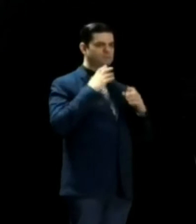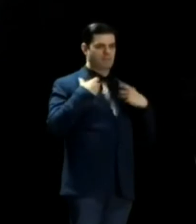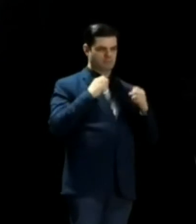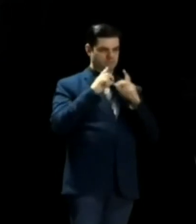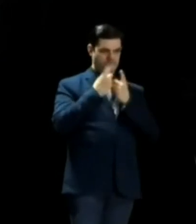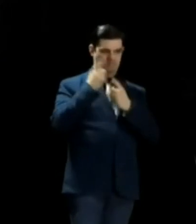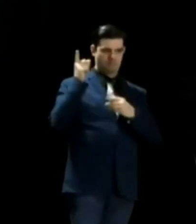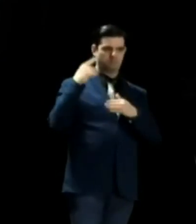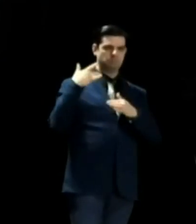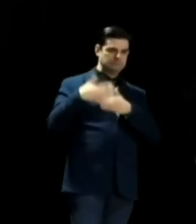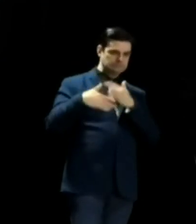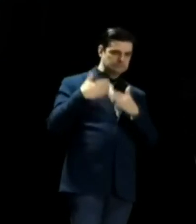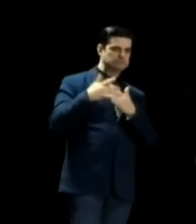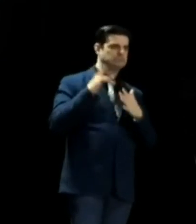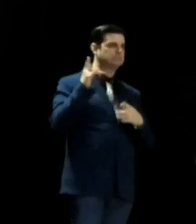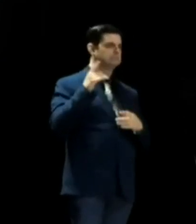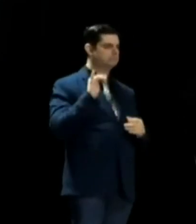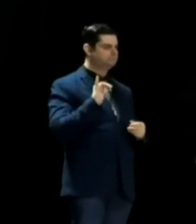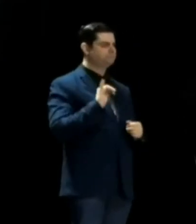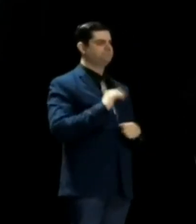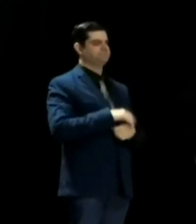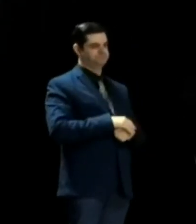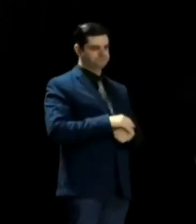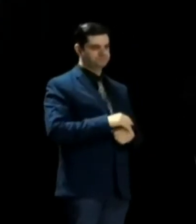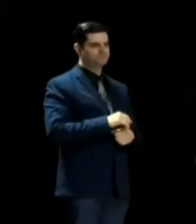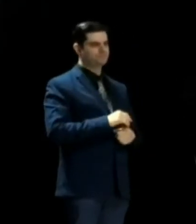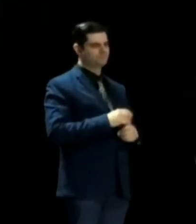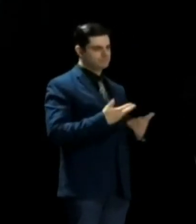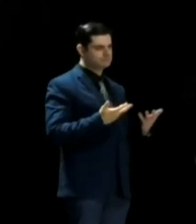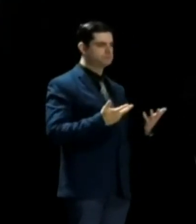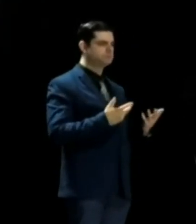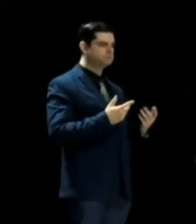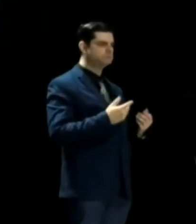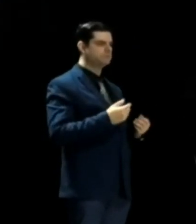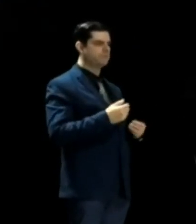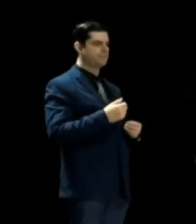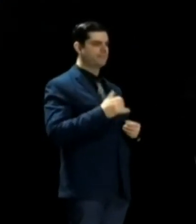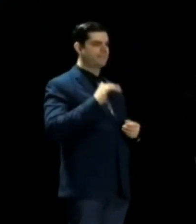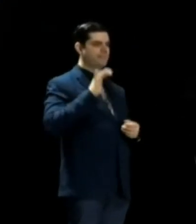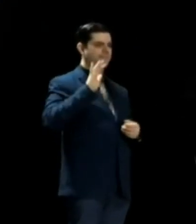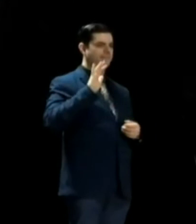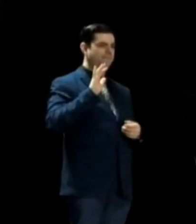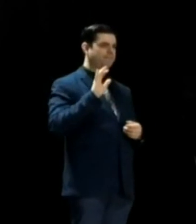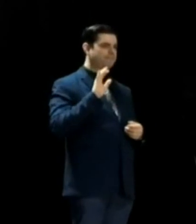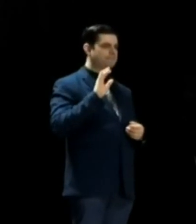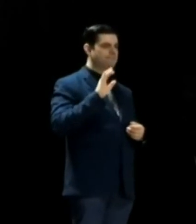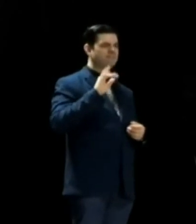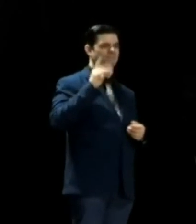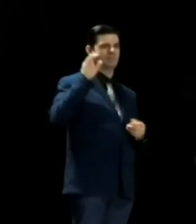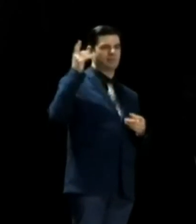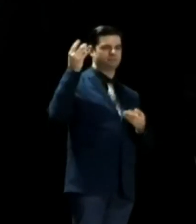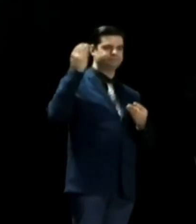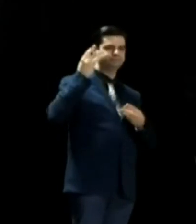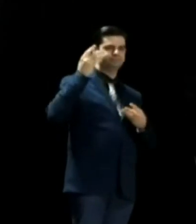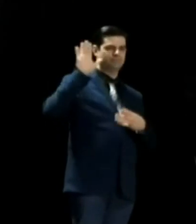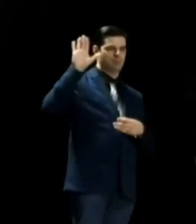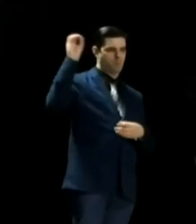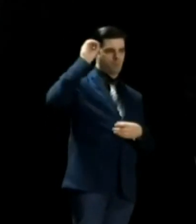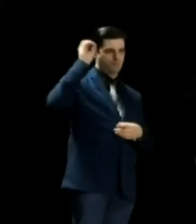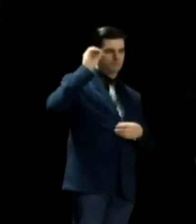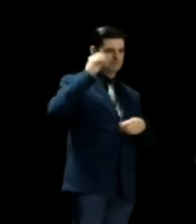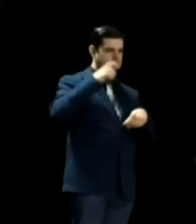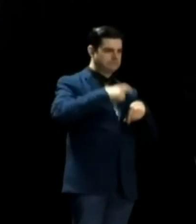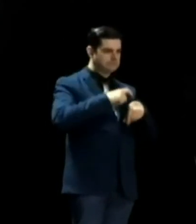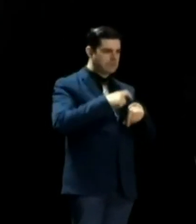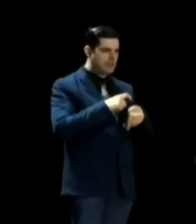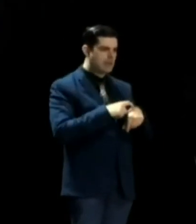to give us in their opinion, a phased-in elective surgery